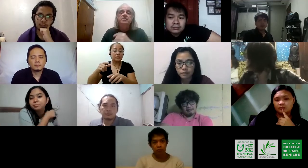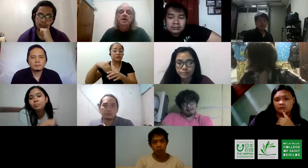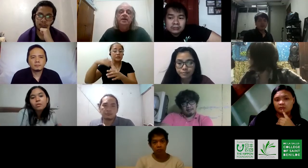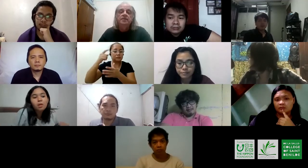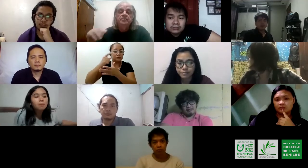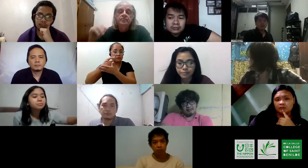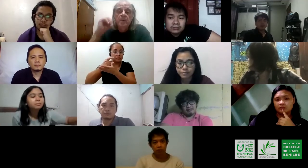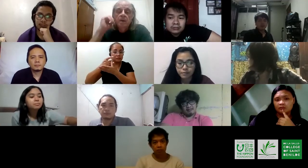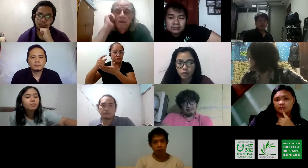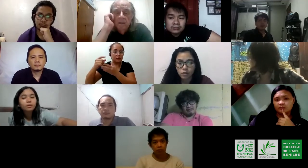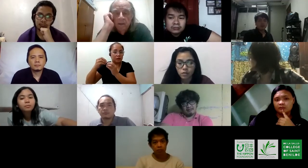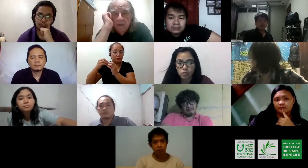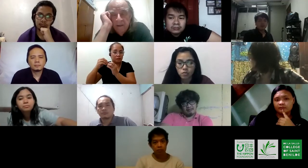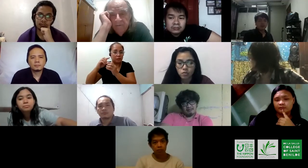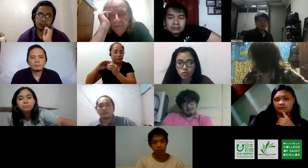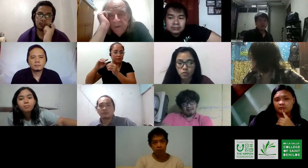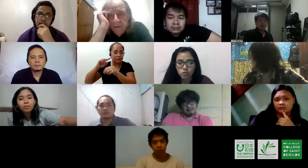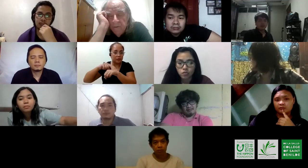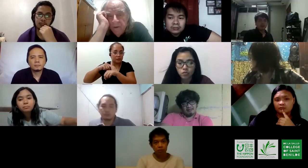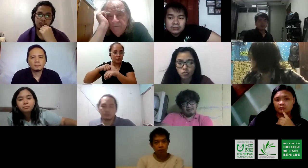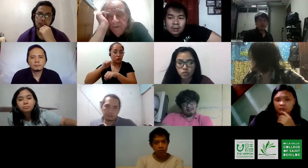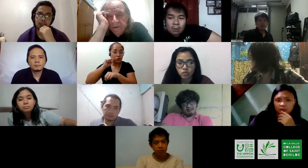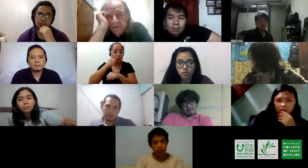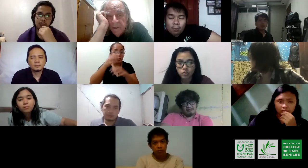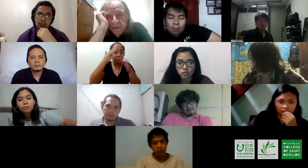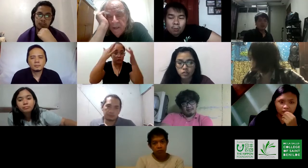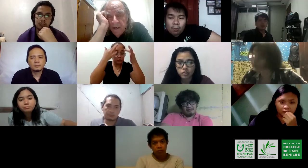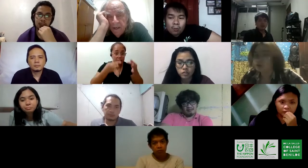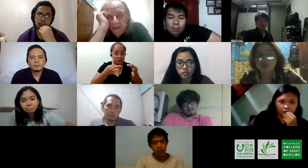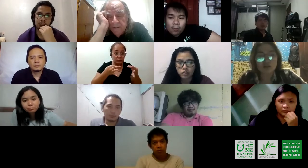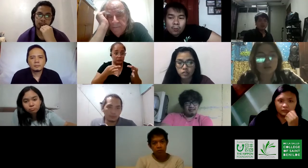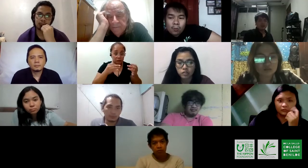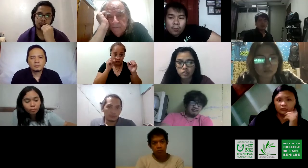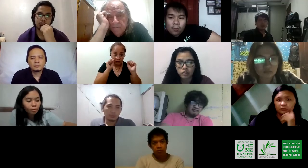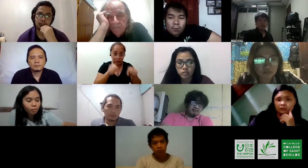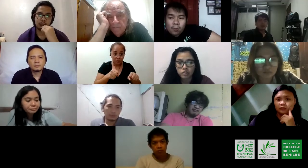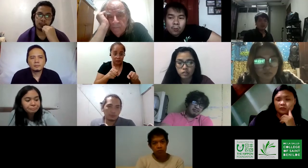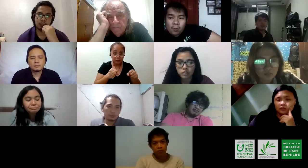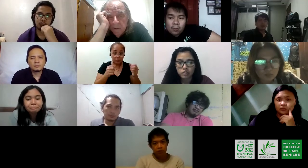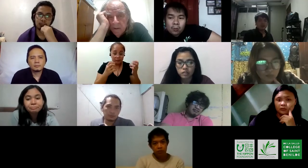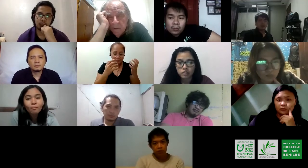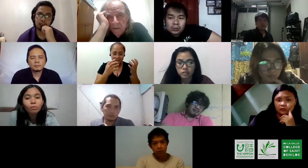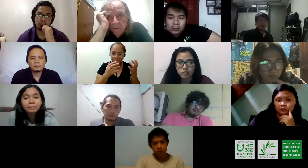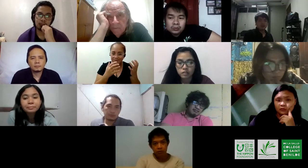you can decide if you think you can finish.